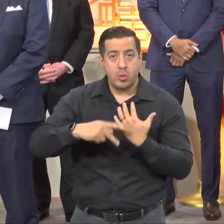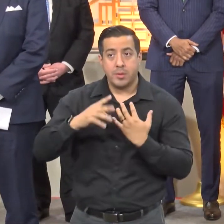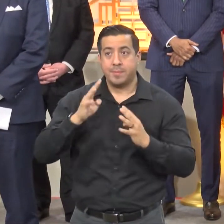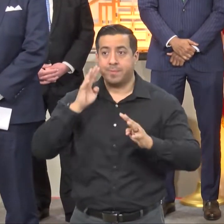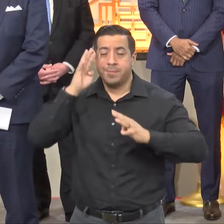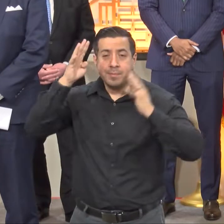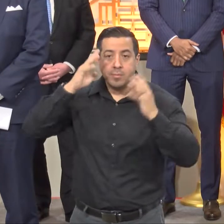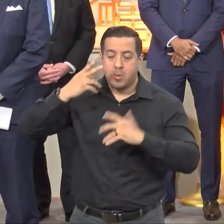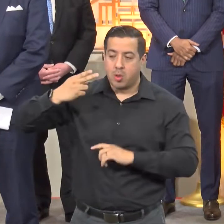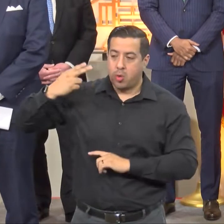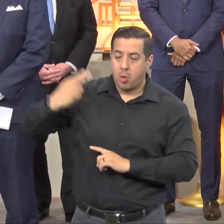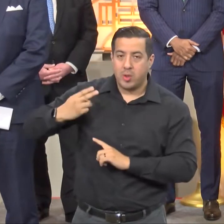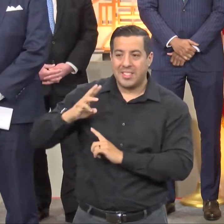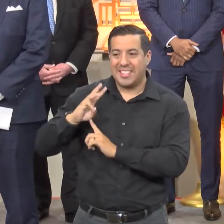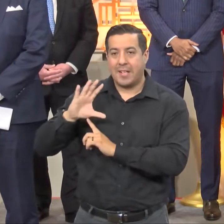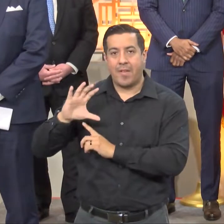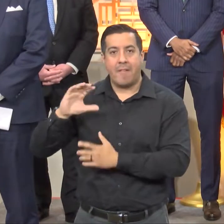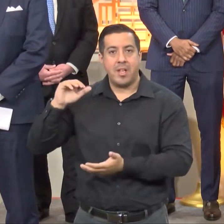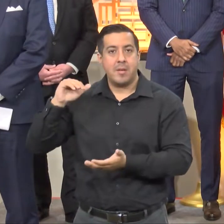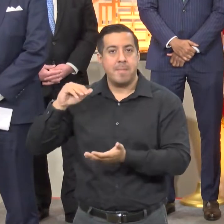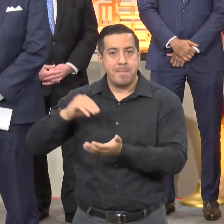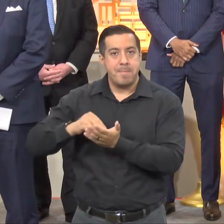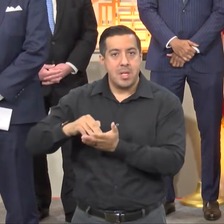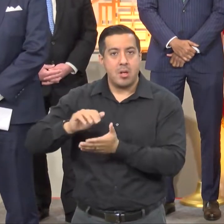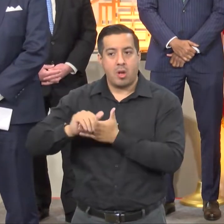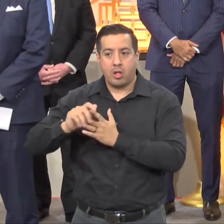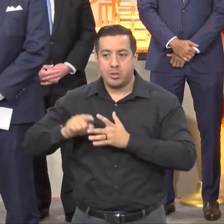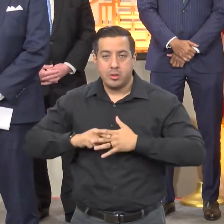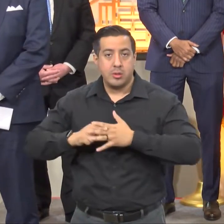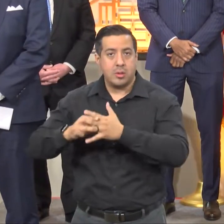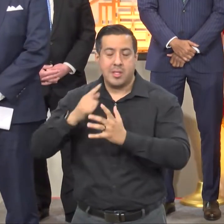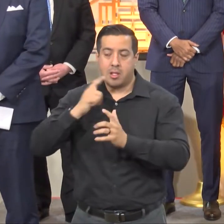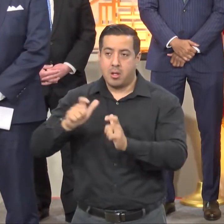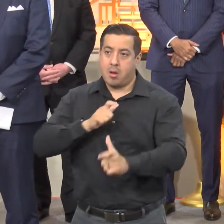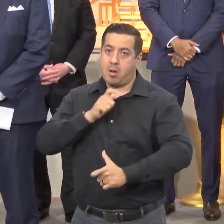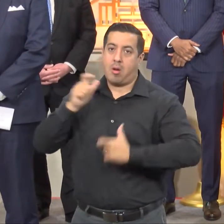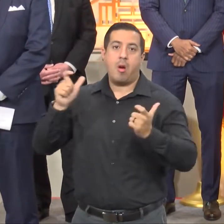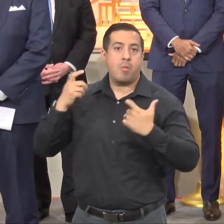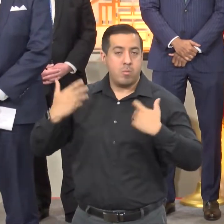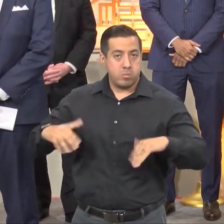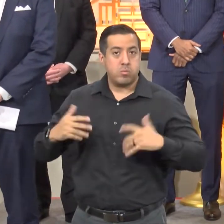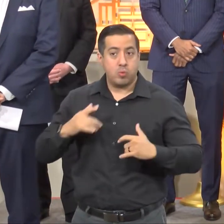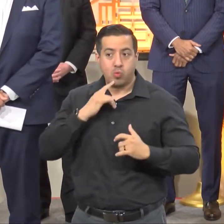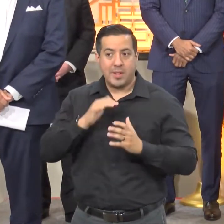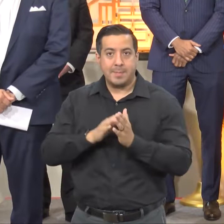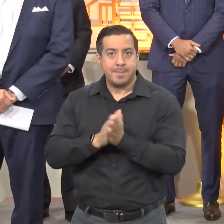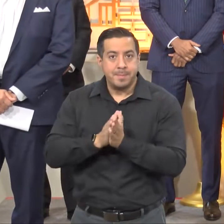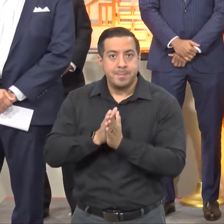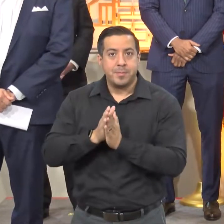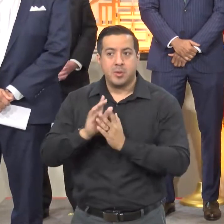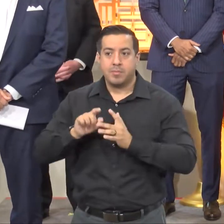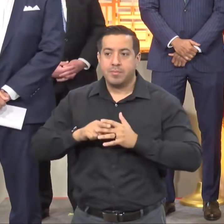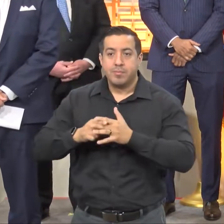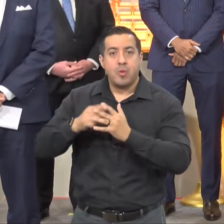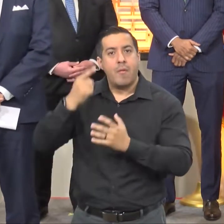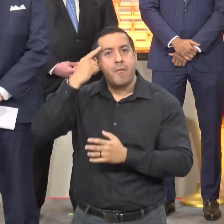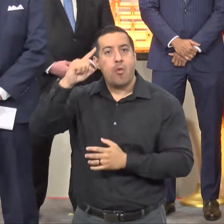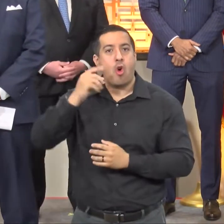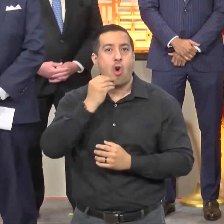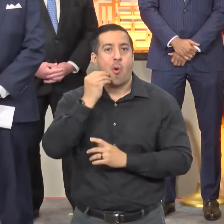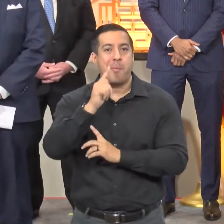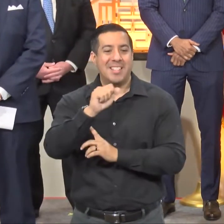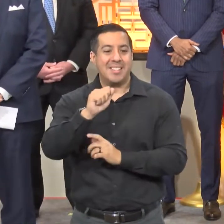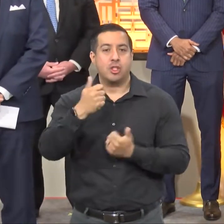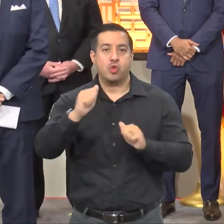historic $65 million initiative, the largest and most ambitious initiative to reduce homelessness in